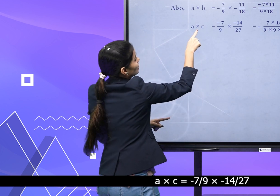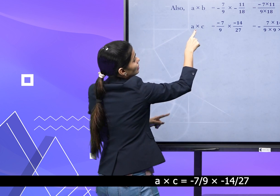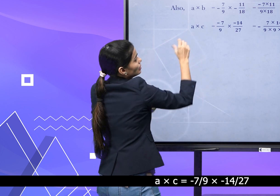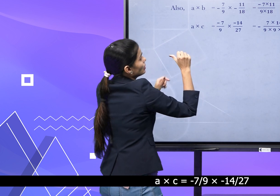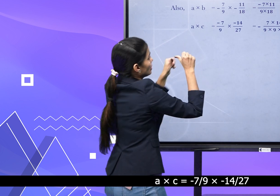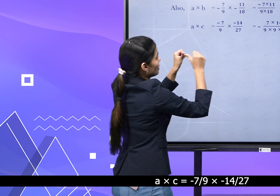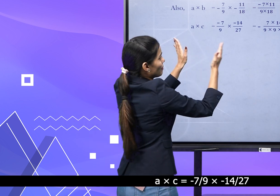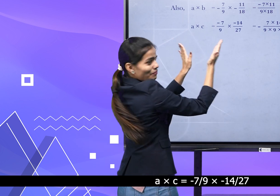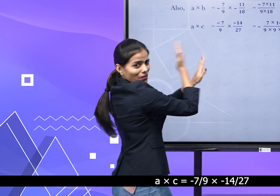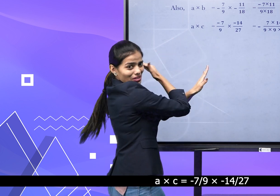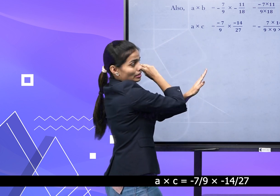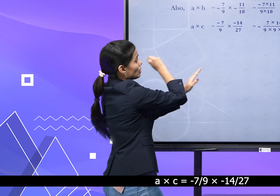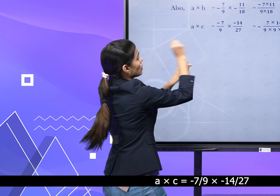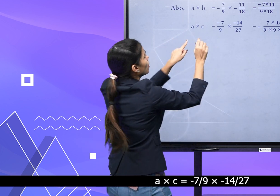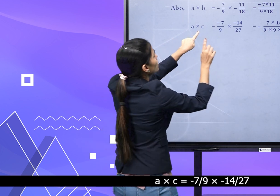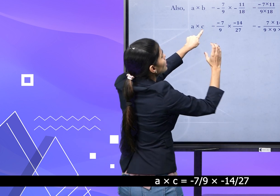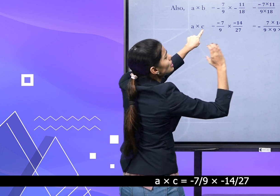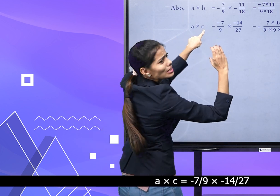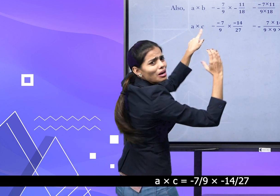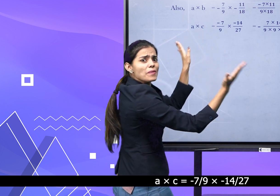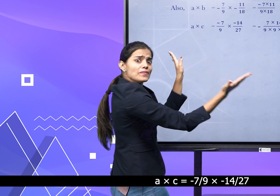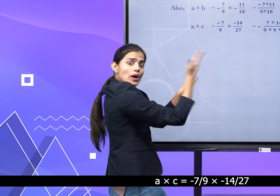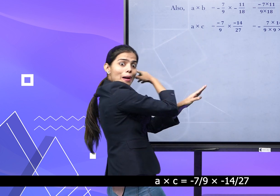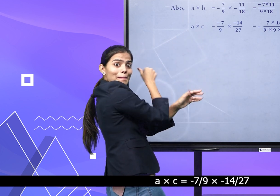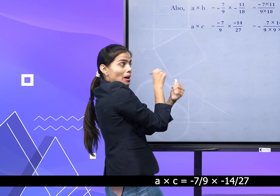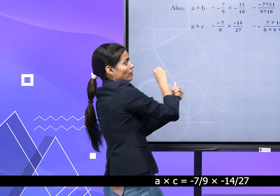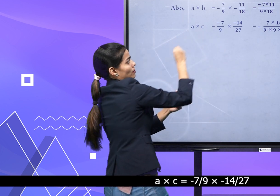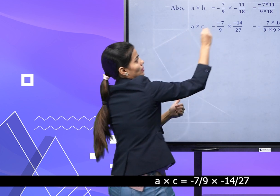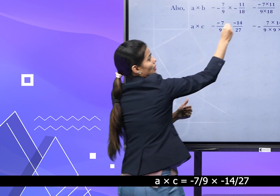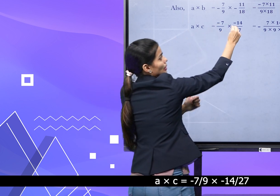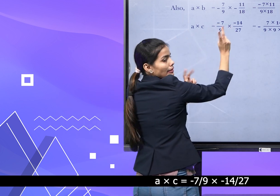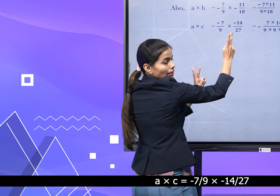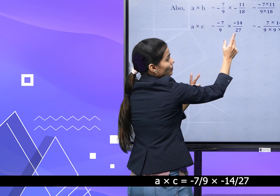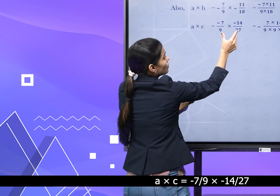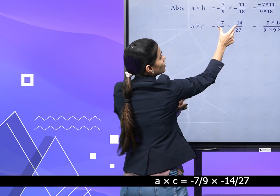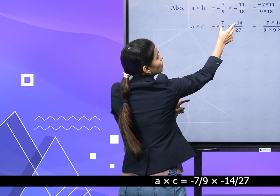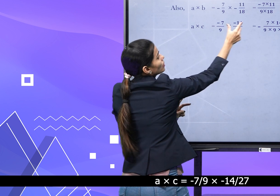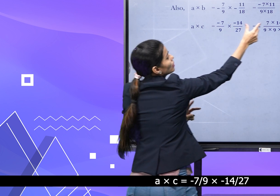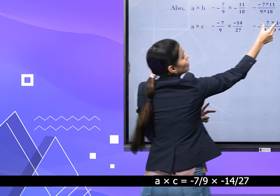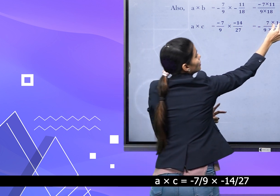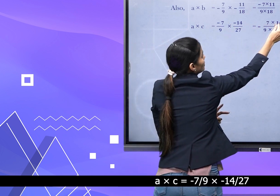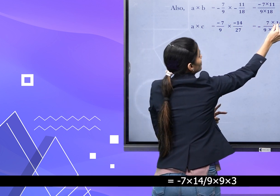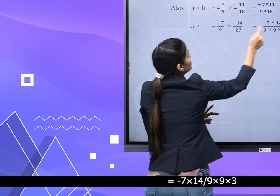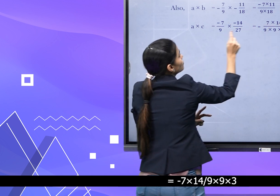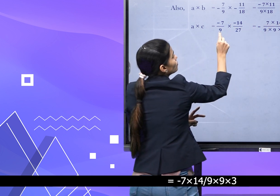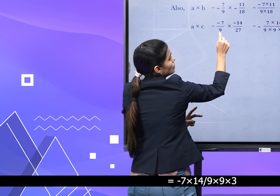A into c is equal to minus 7 by 9 into minus 14 by 27 is equal to